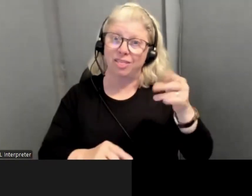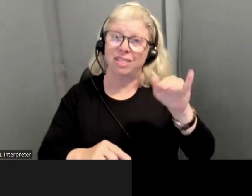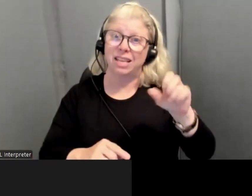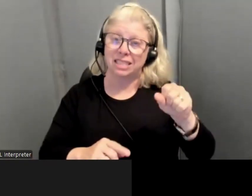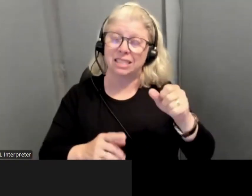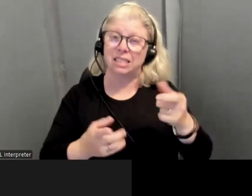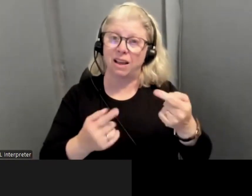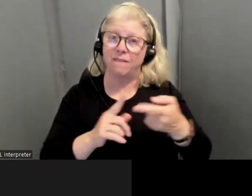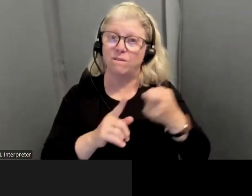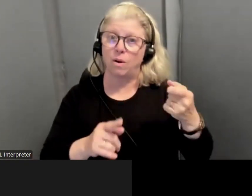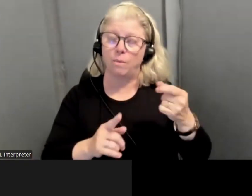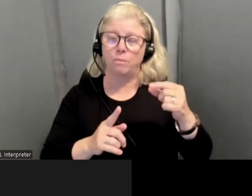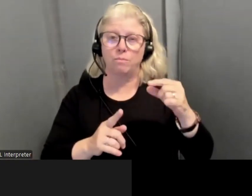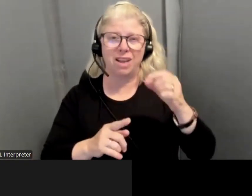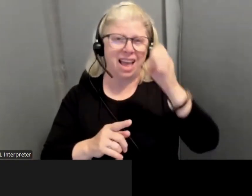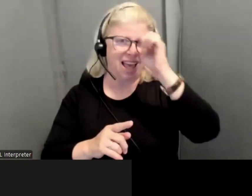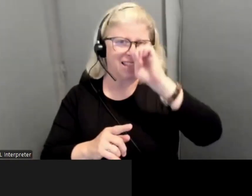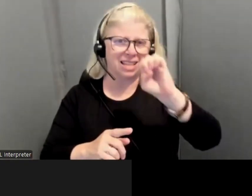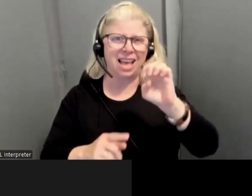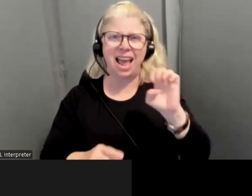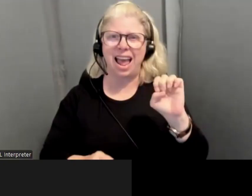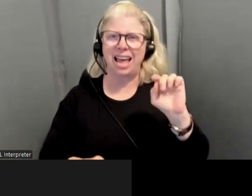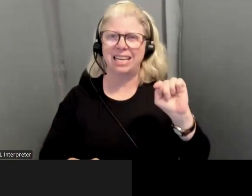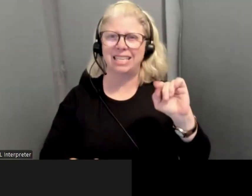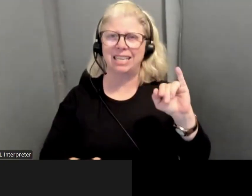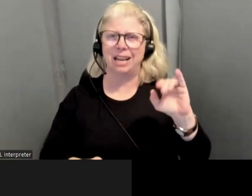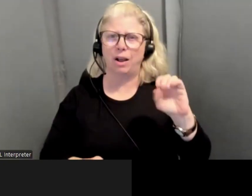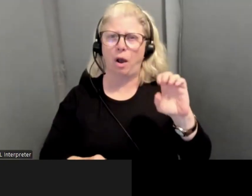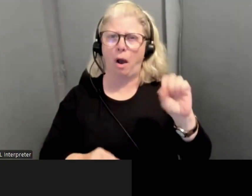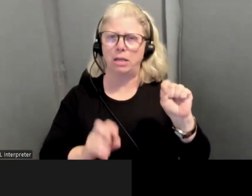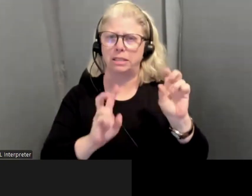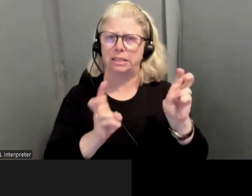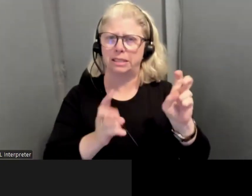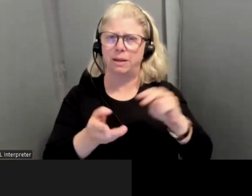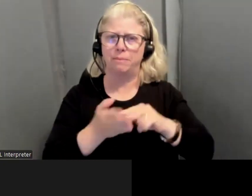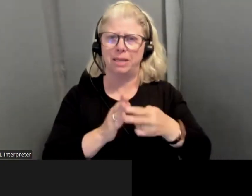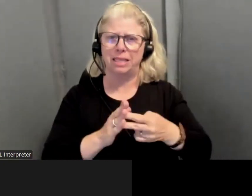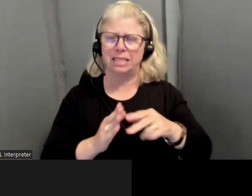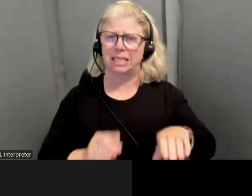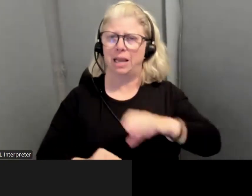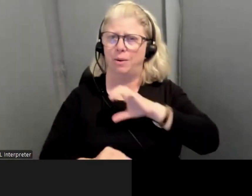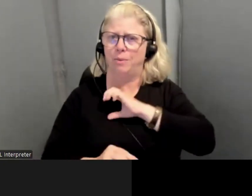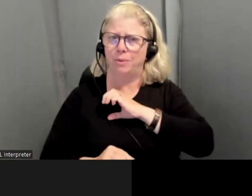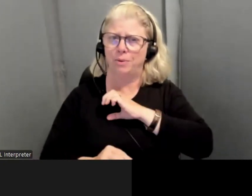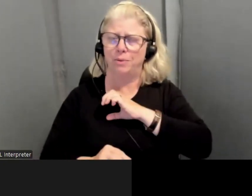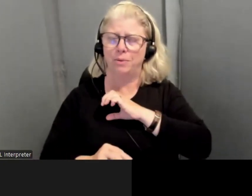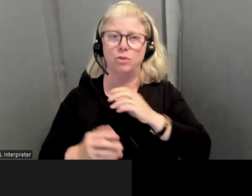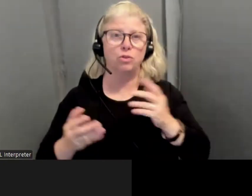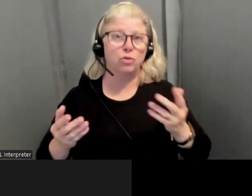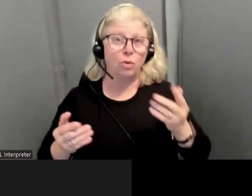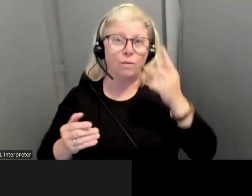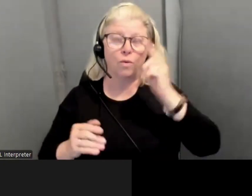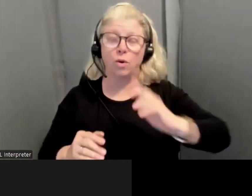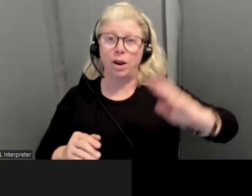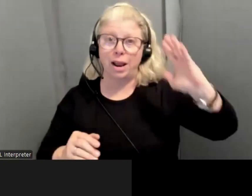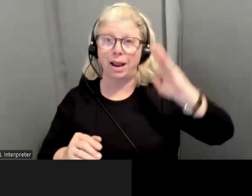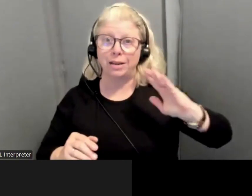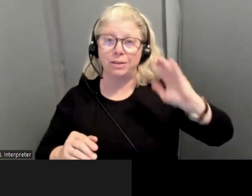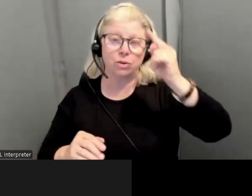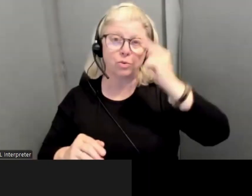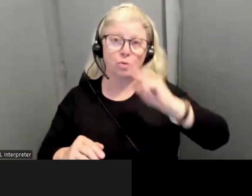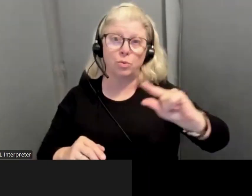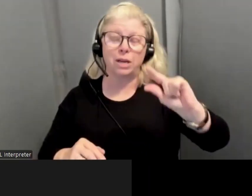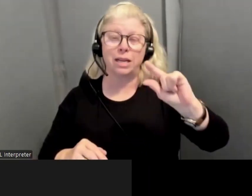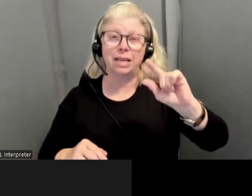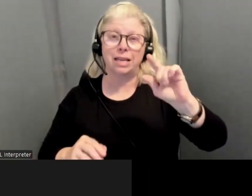comes from the Greek, ethikos, which means character. So for the ancient Greeks, ethics